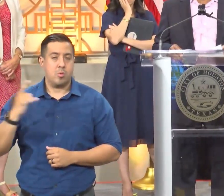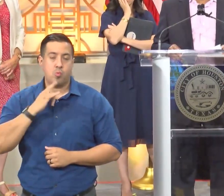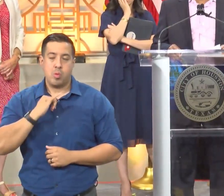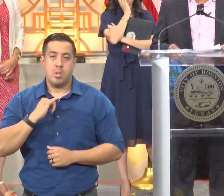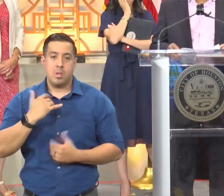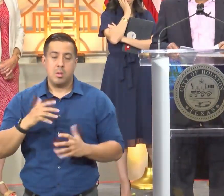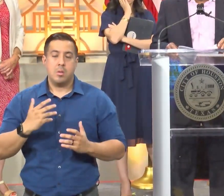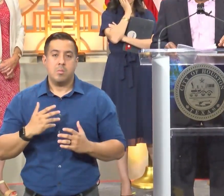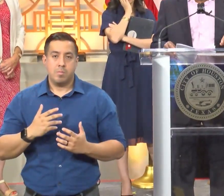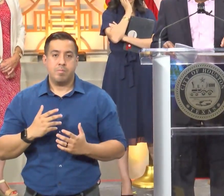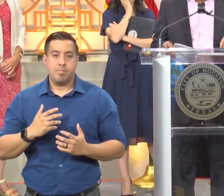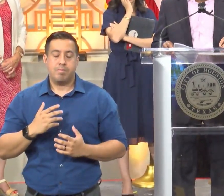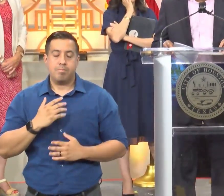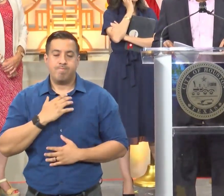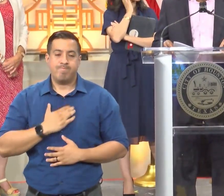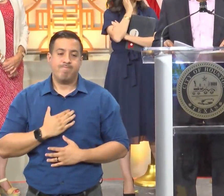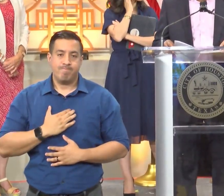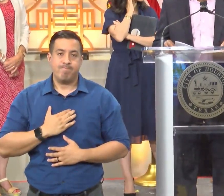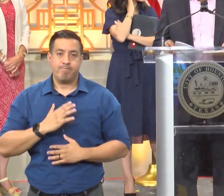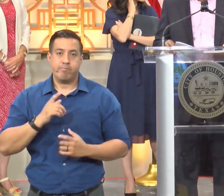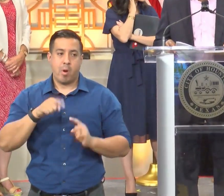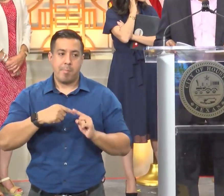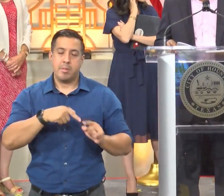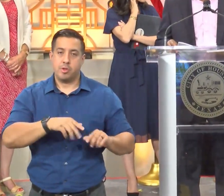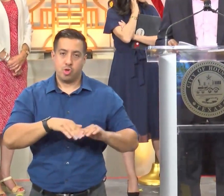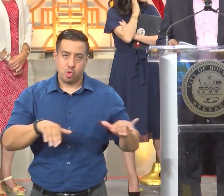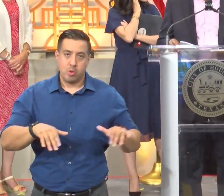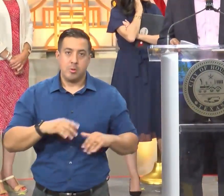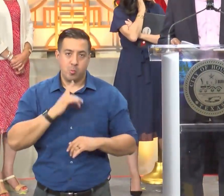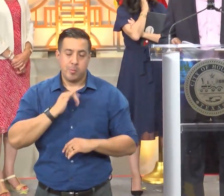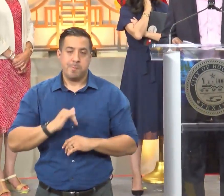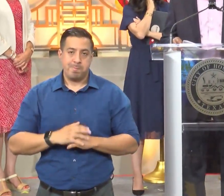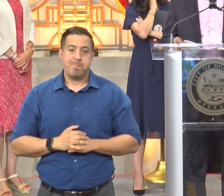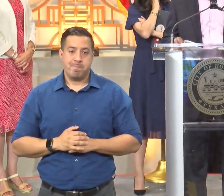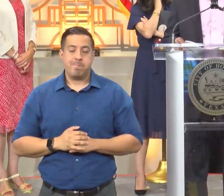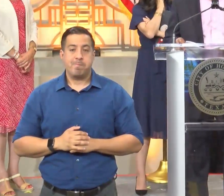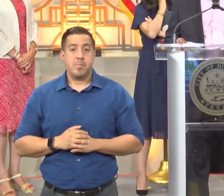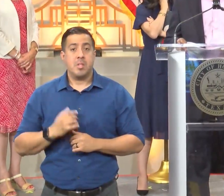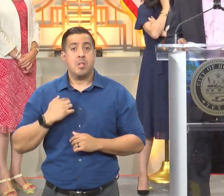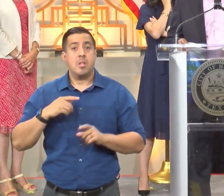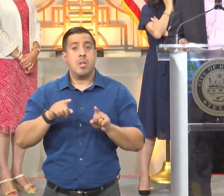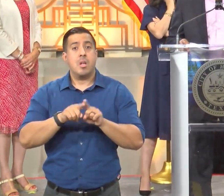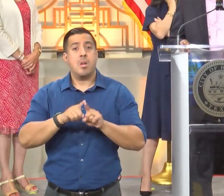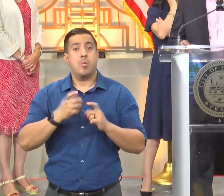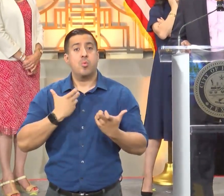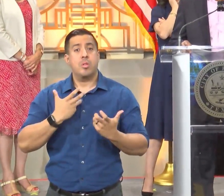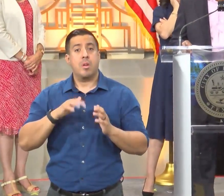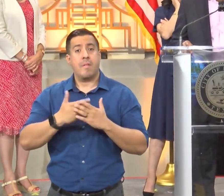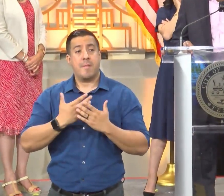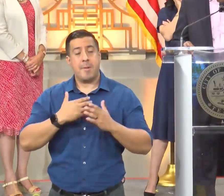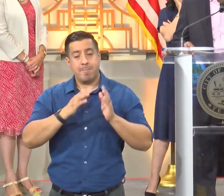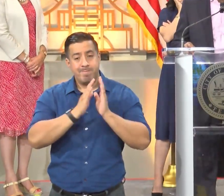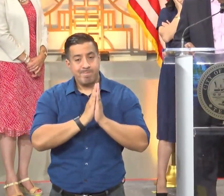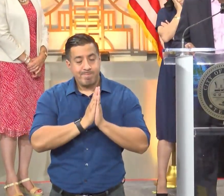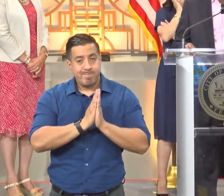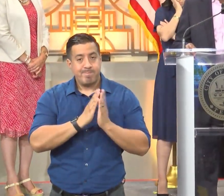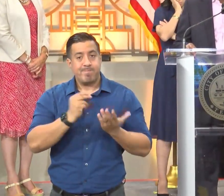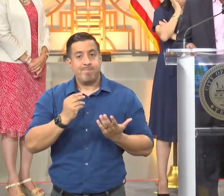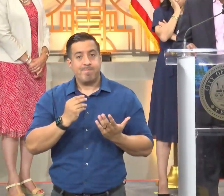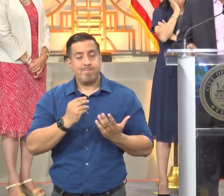about our children in the city. And again, I want to extend my prayers and my